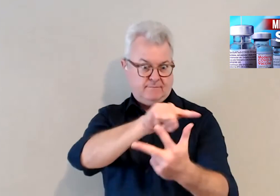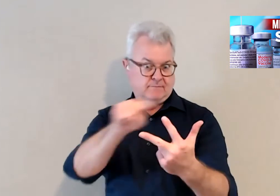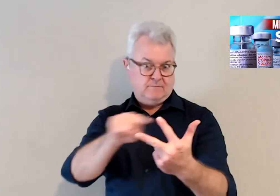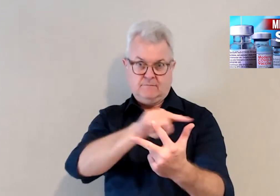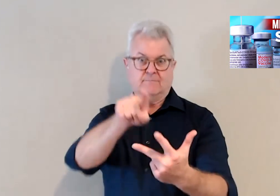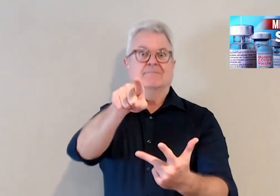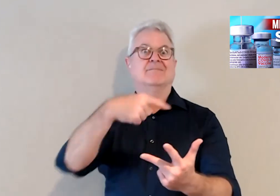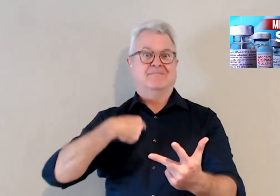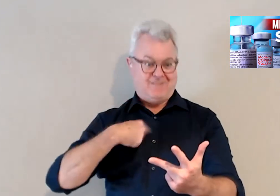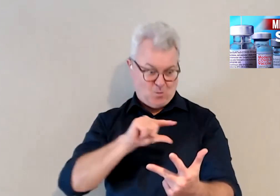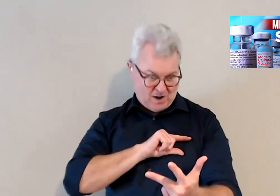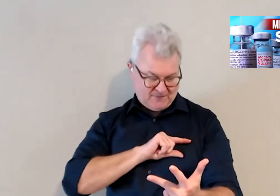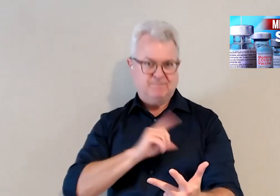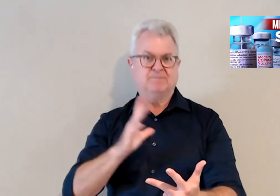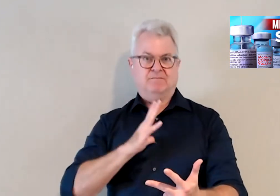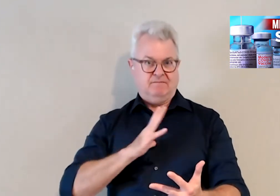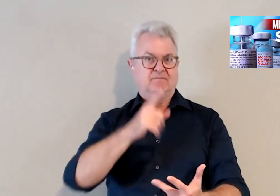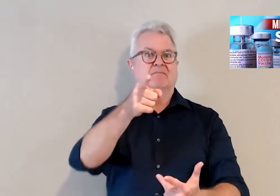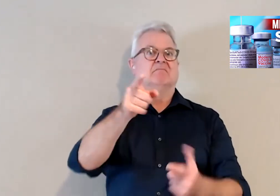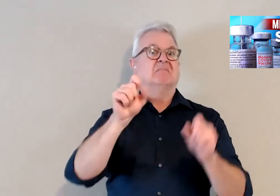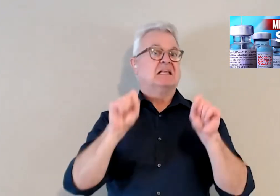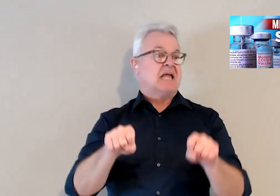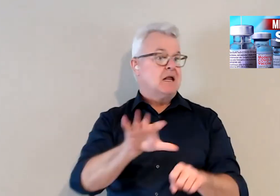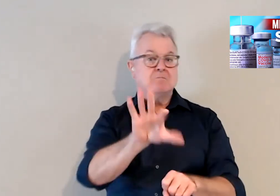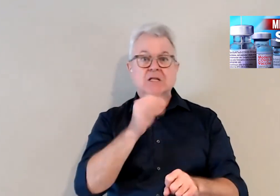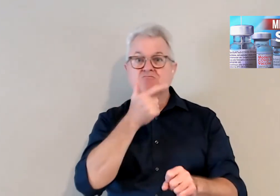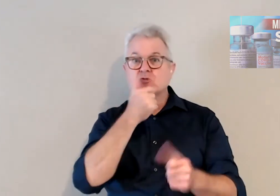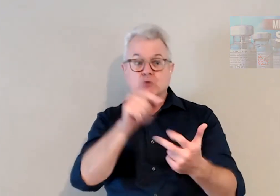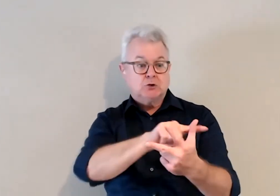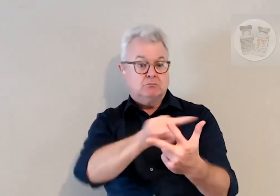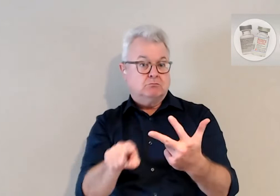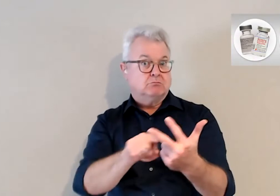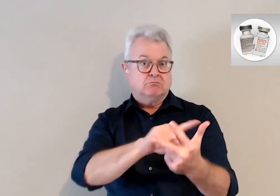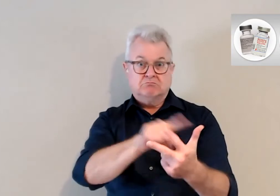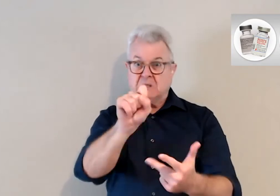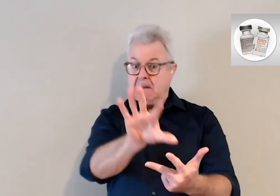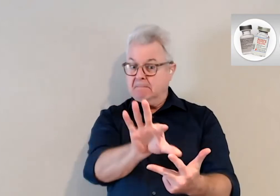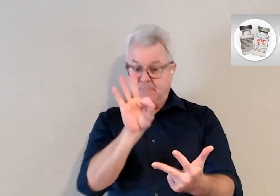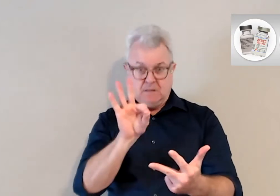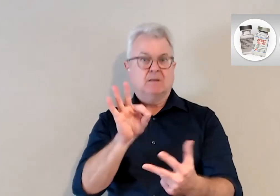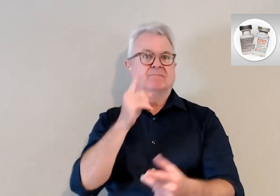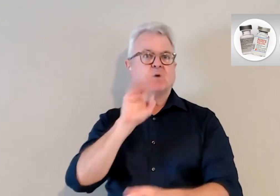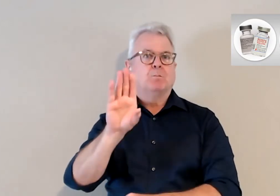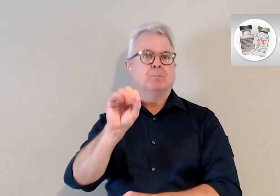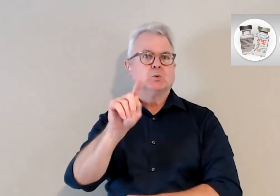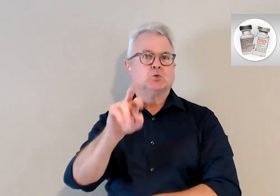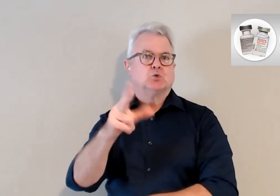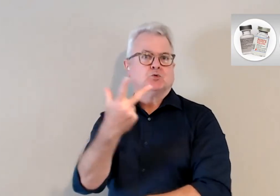is that if you will qualify for one of the 3 shots. So for example, if you decide that, you wanted to take any of the